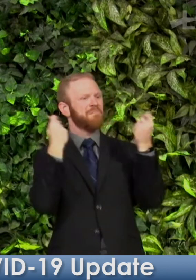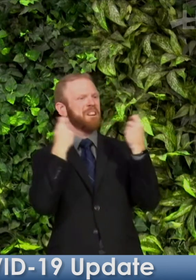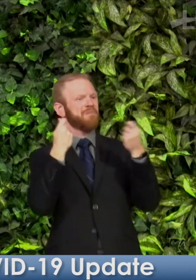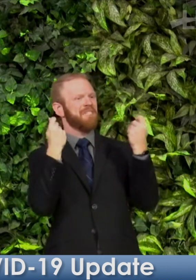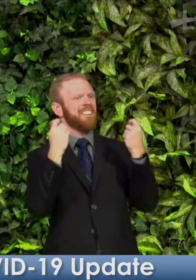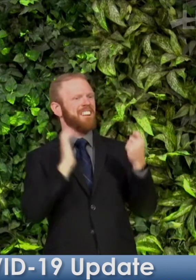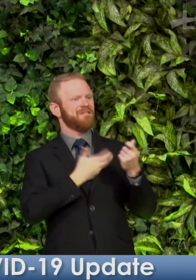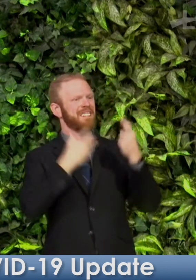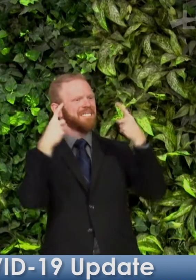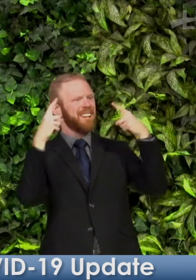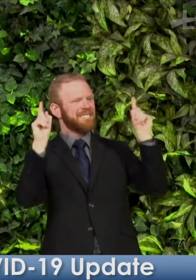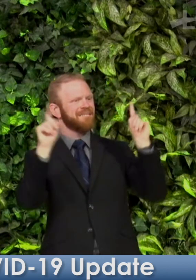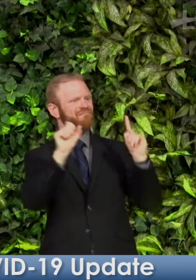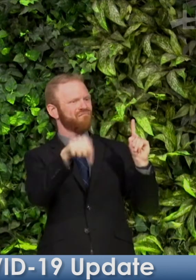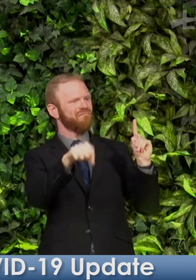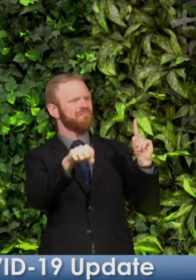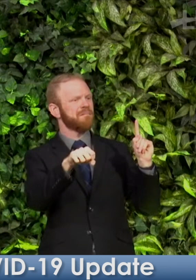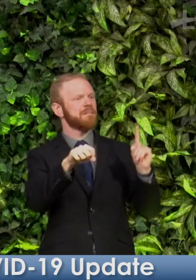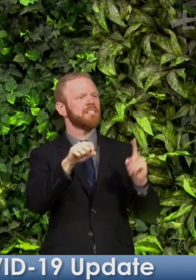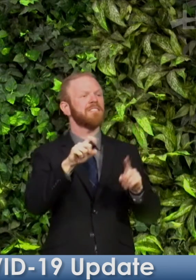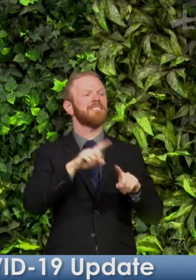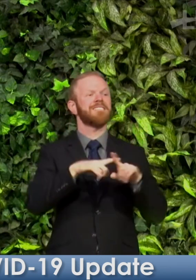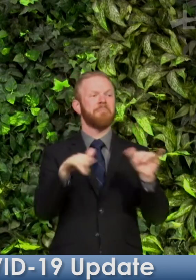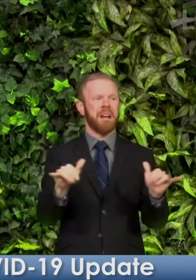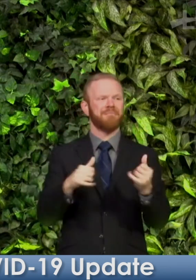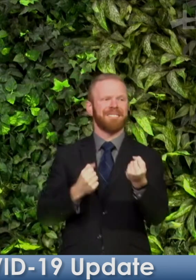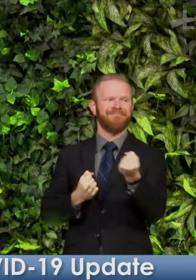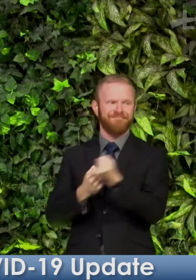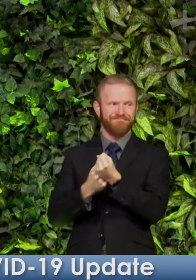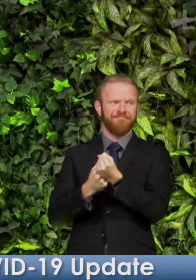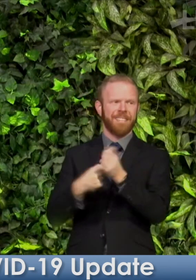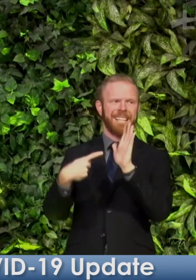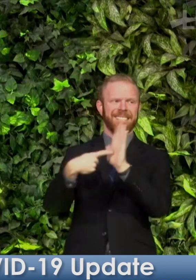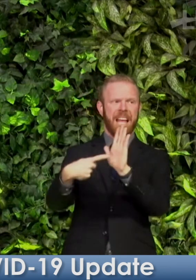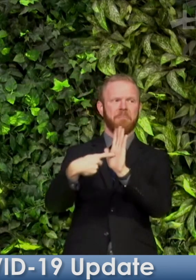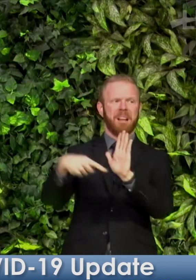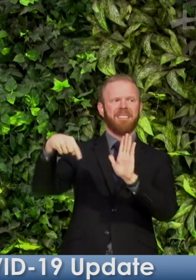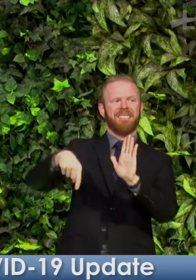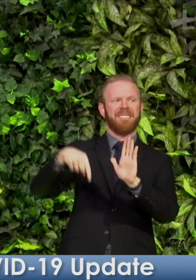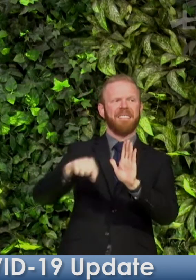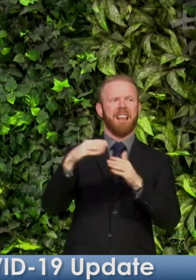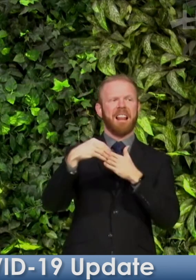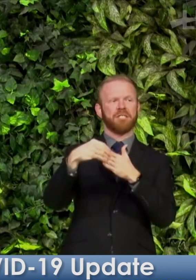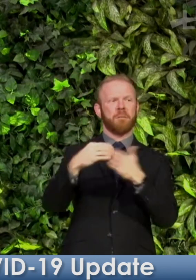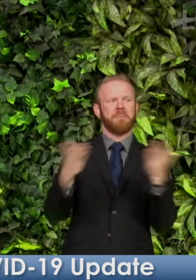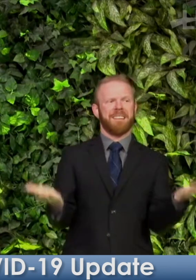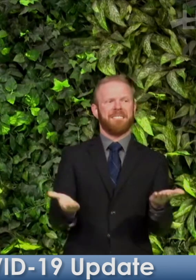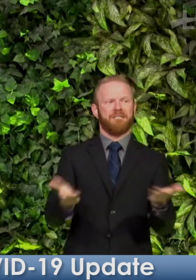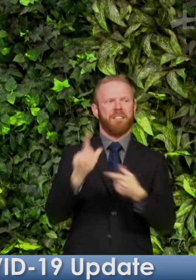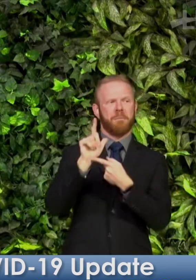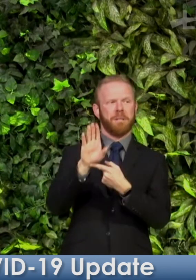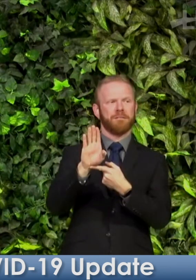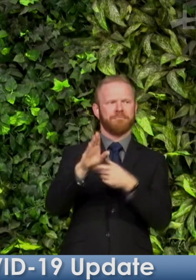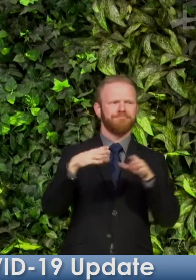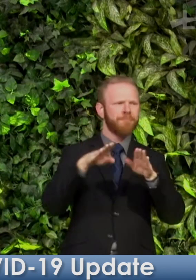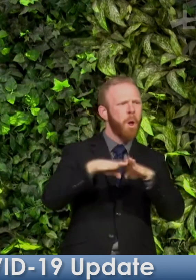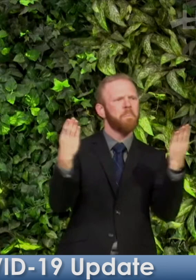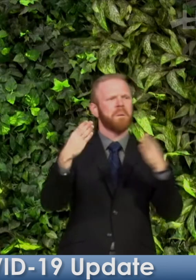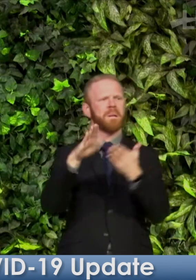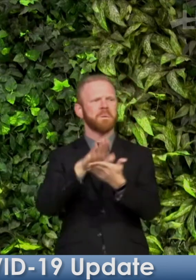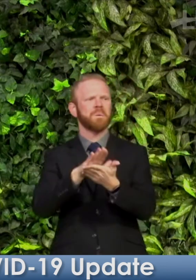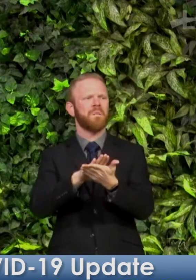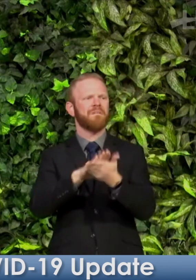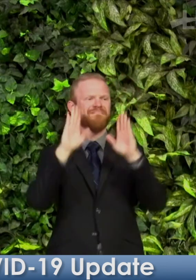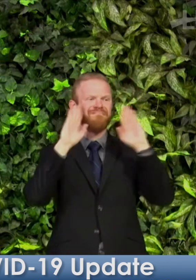example of leadership down here of reopening our schools and the essential importance that we place on getting